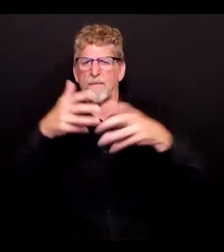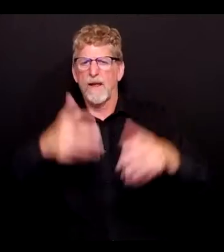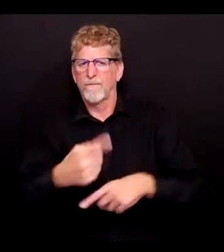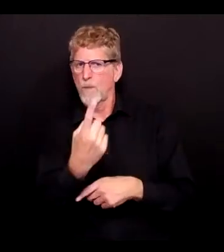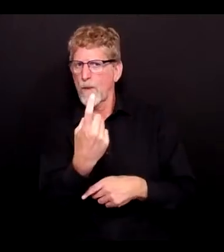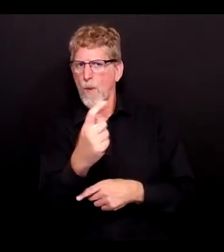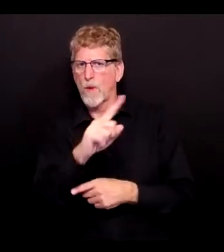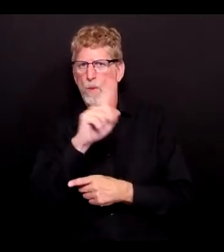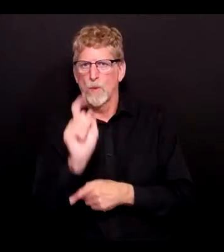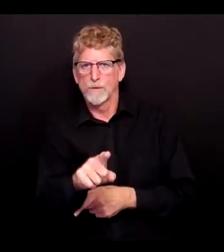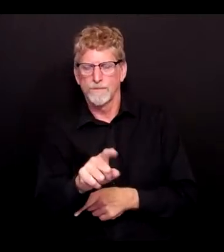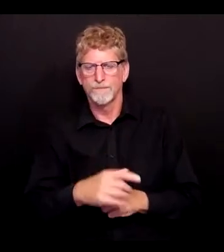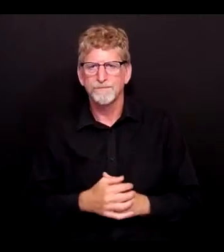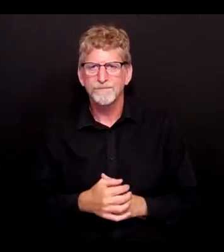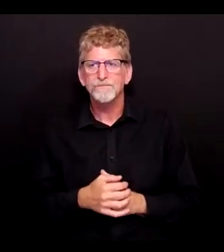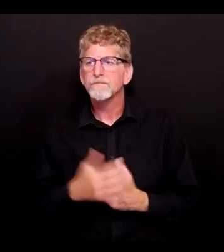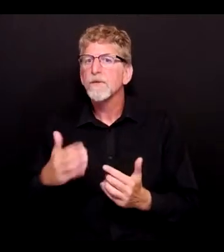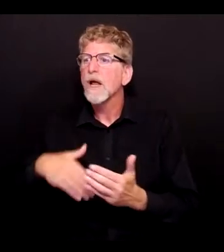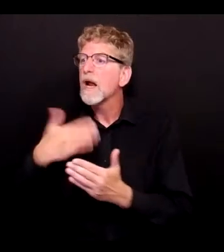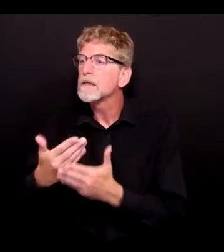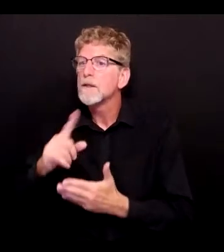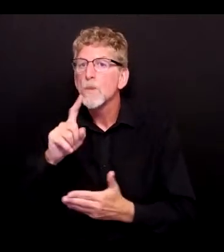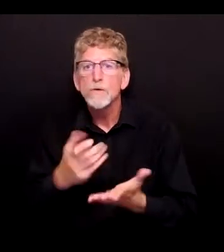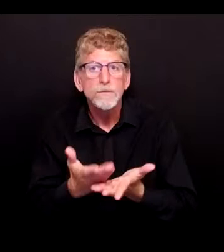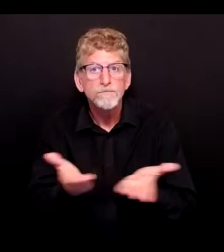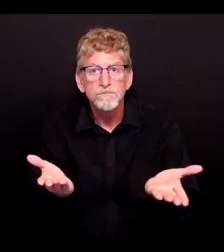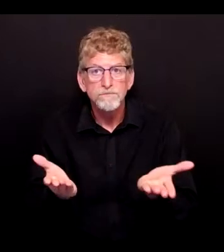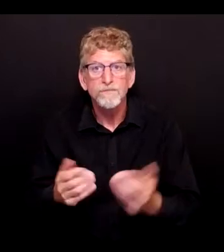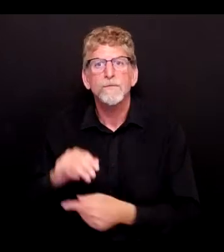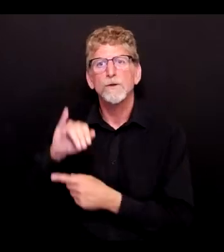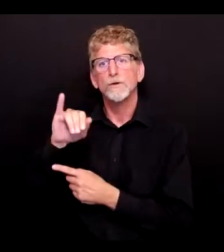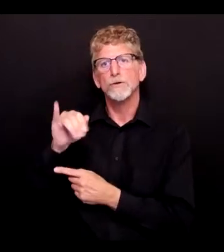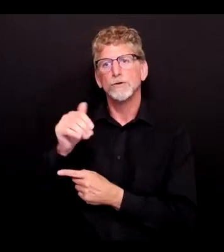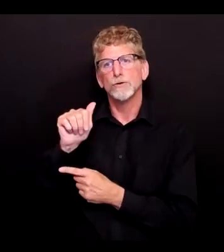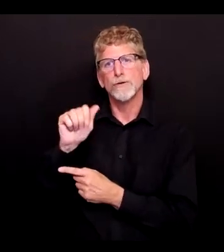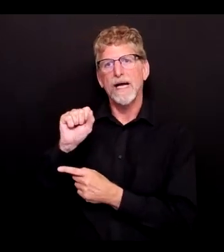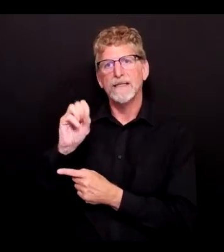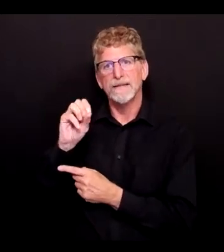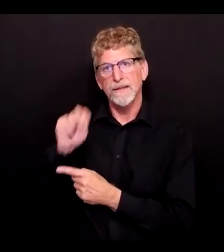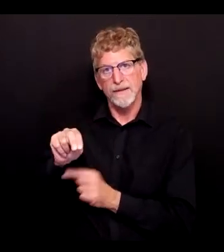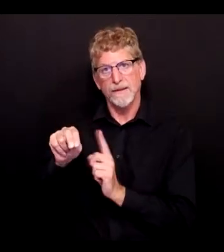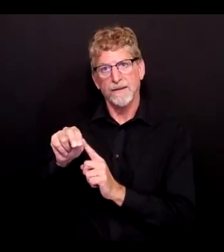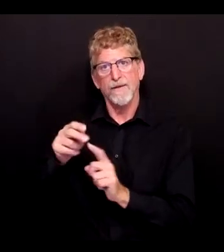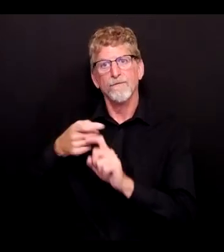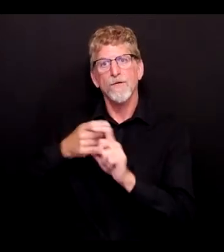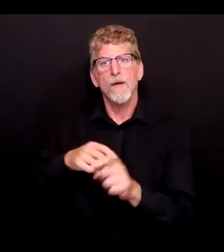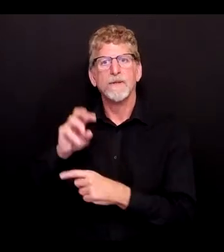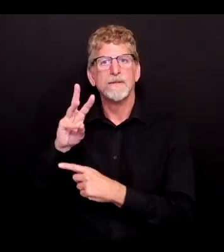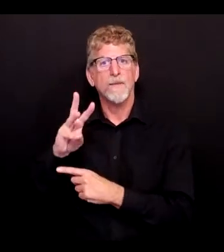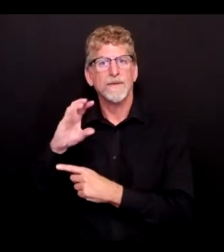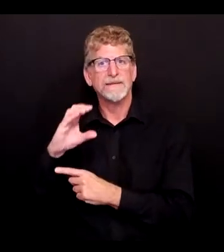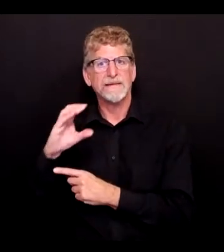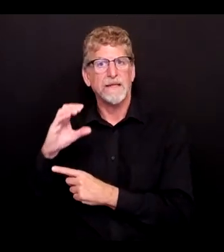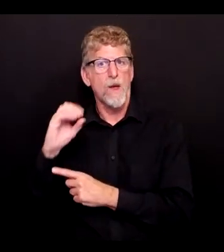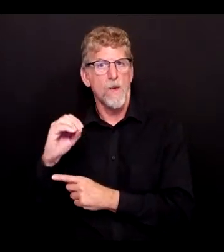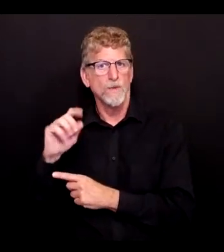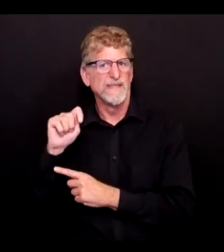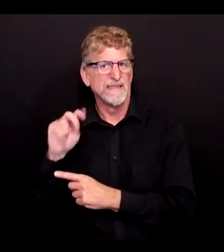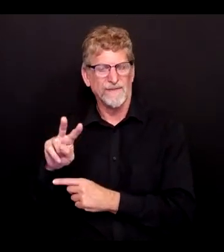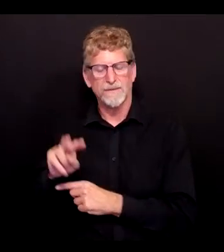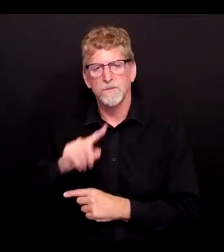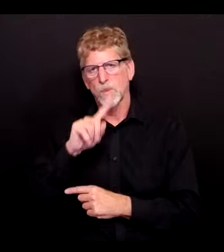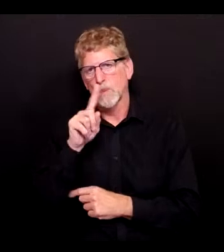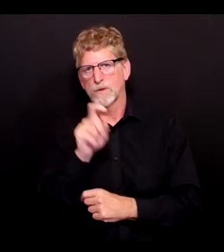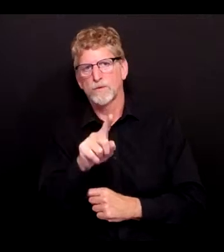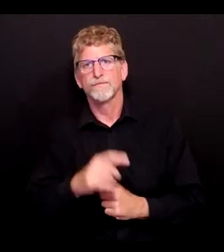line of Jason Miles from WCCO TV. Your line is open. Hi, we were just wondering, all these